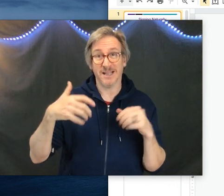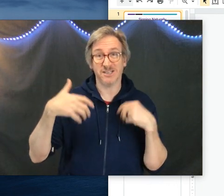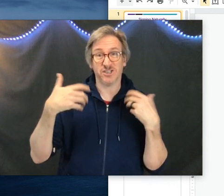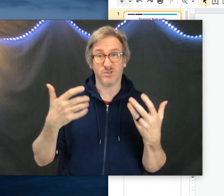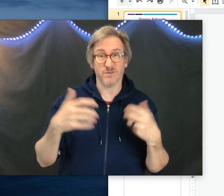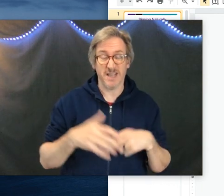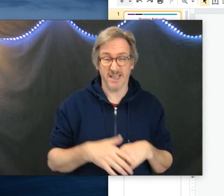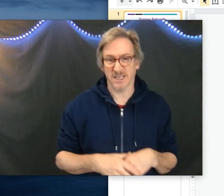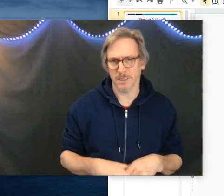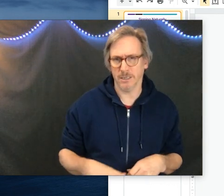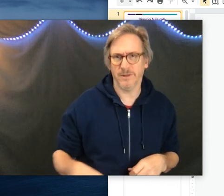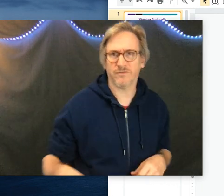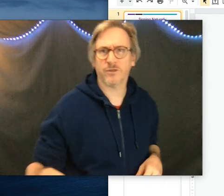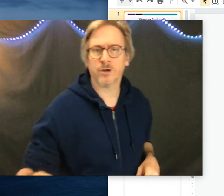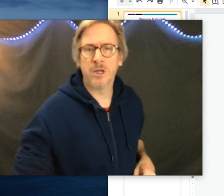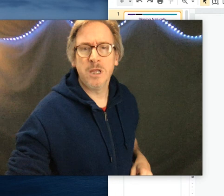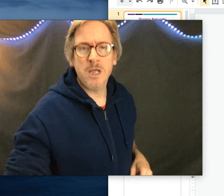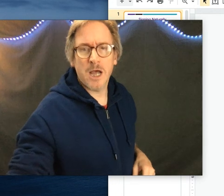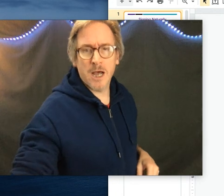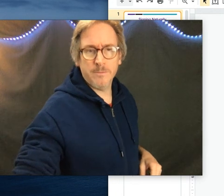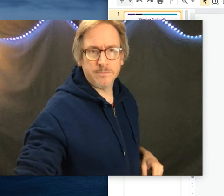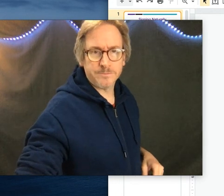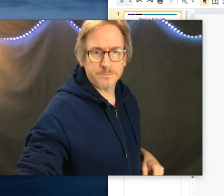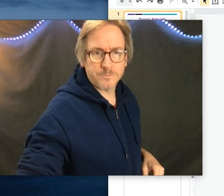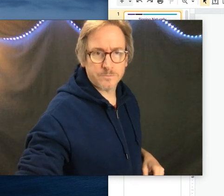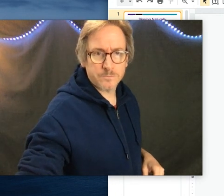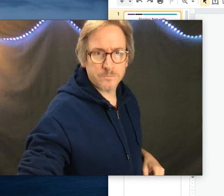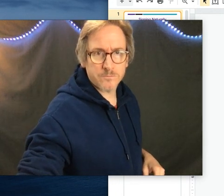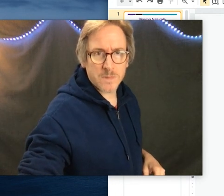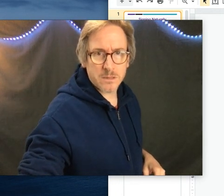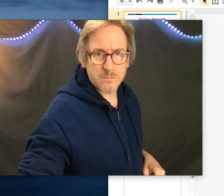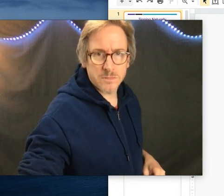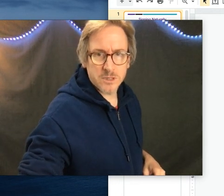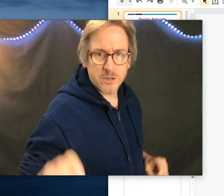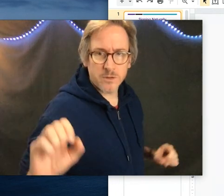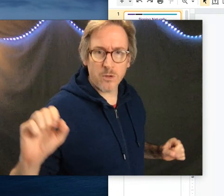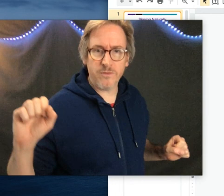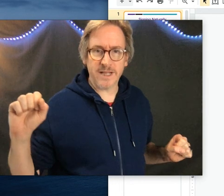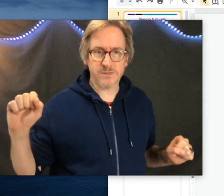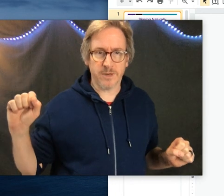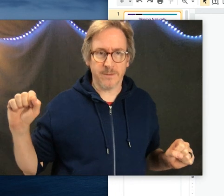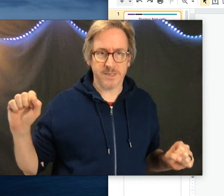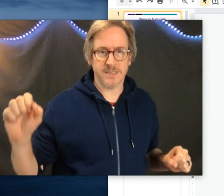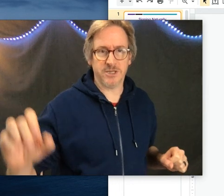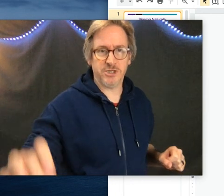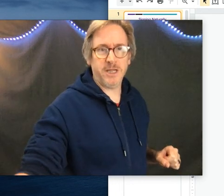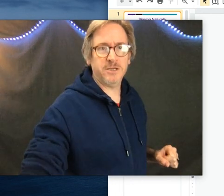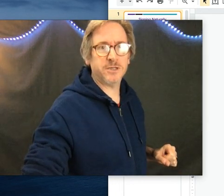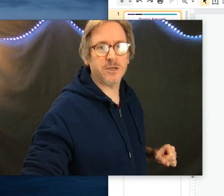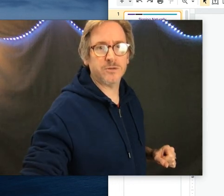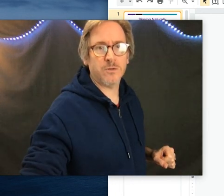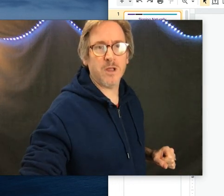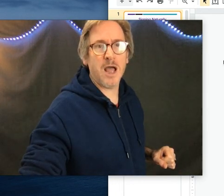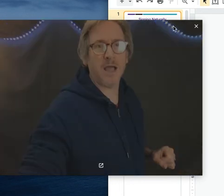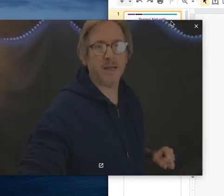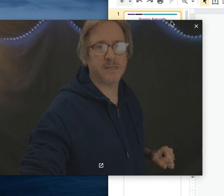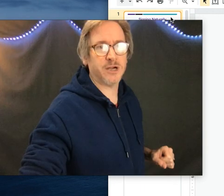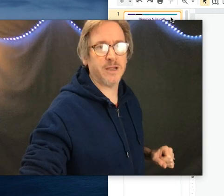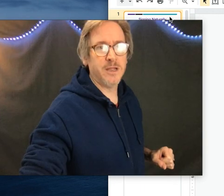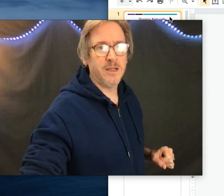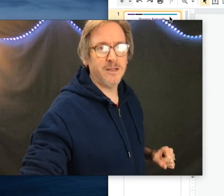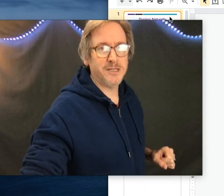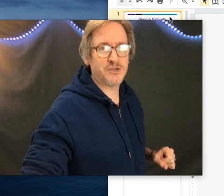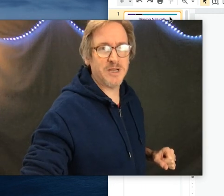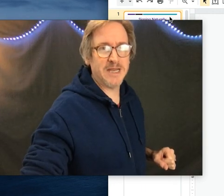information. It's just sort of taking us a little bit further. Um, oh, that's what happens. They changed the control. Got it.